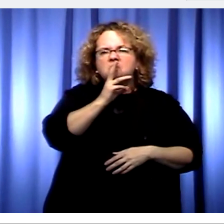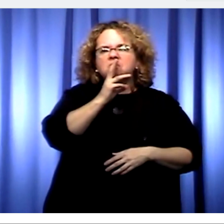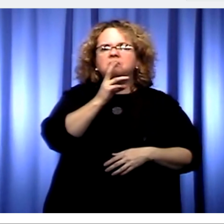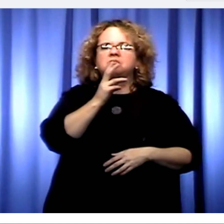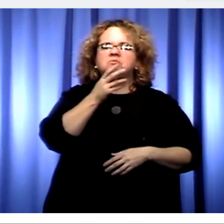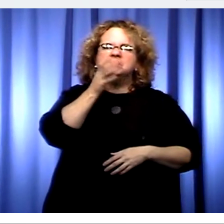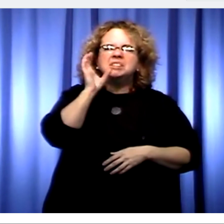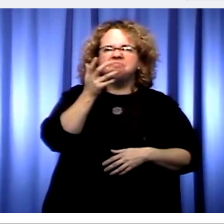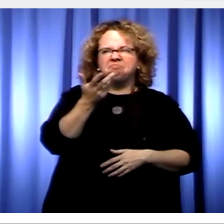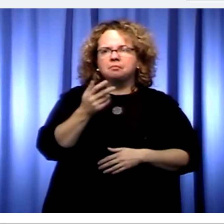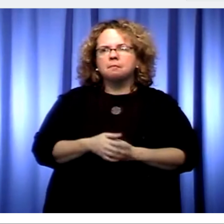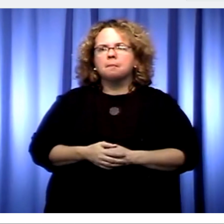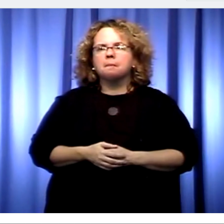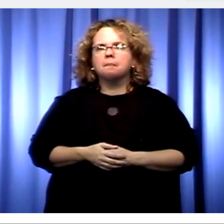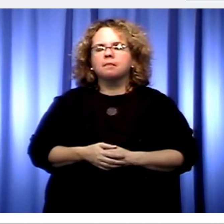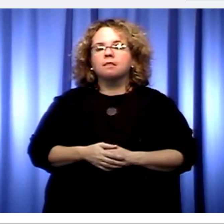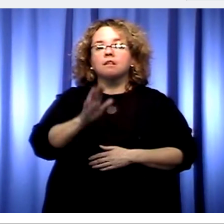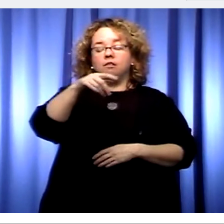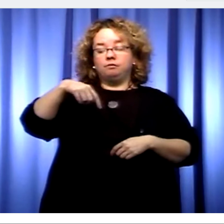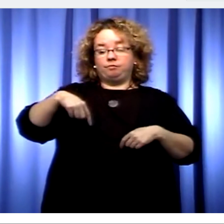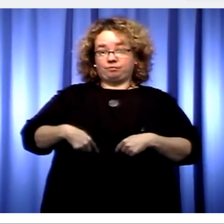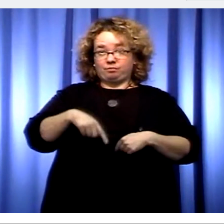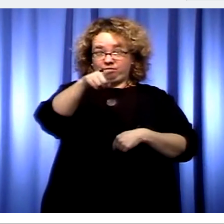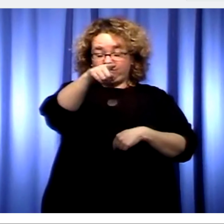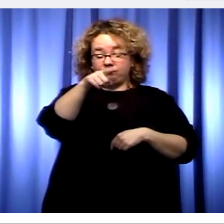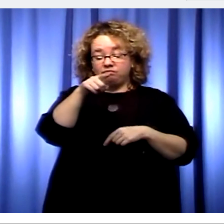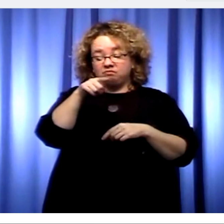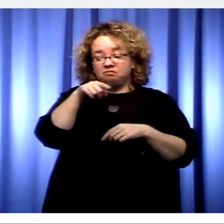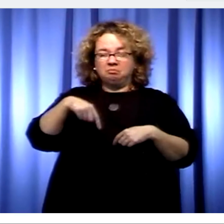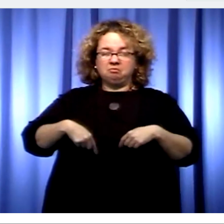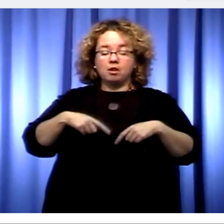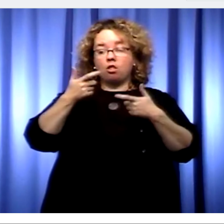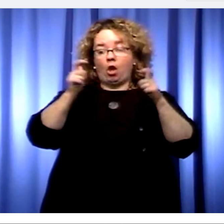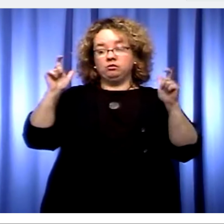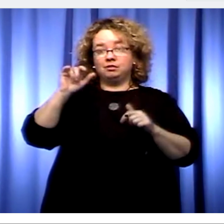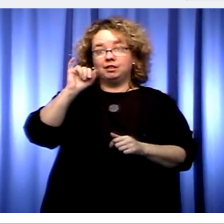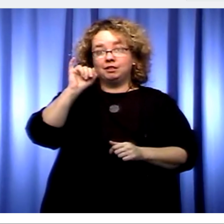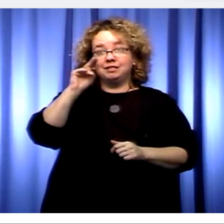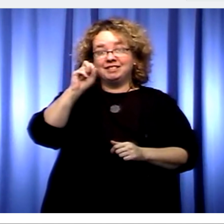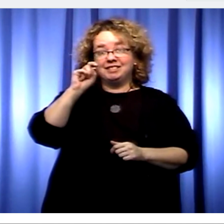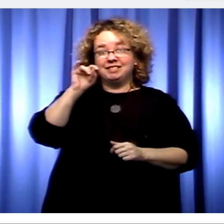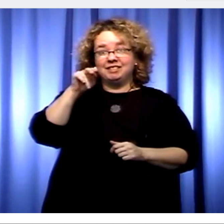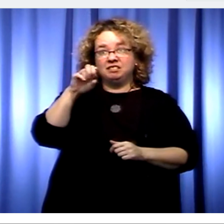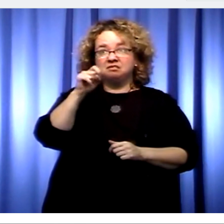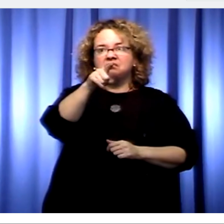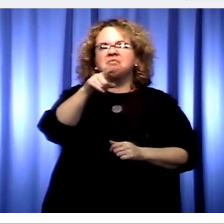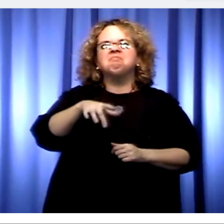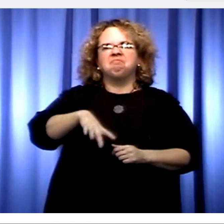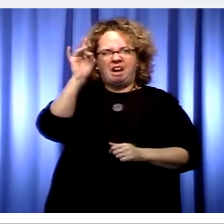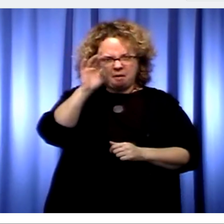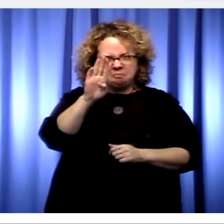some of the water that was within the food that you consumed.